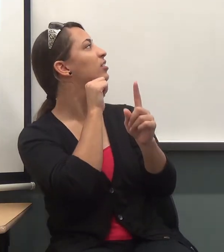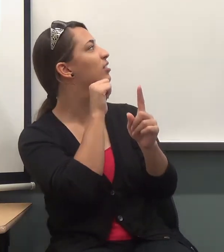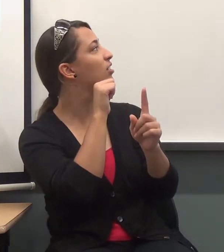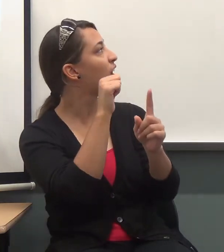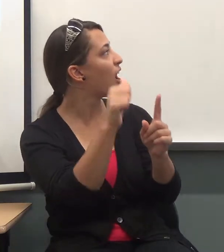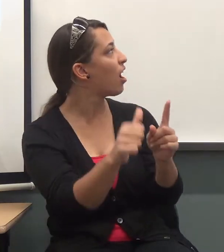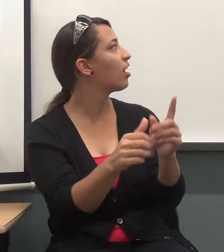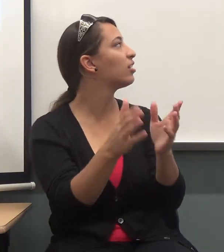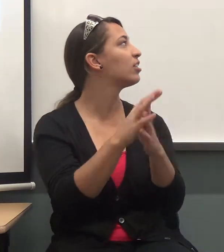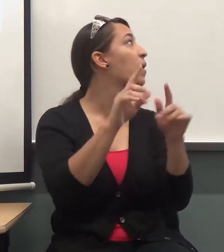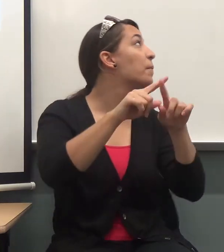a coordinating conjunction?